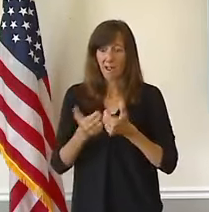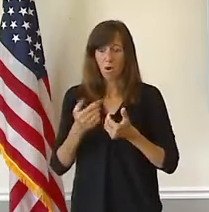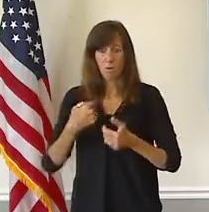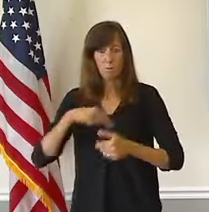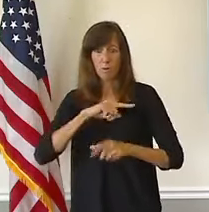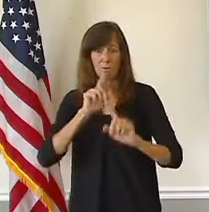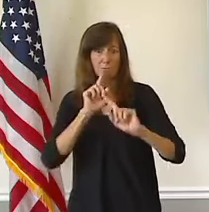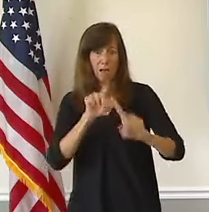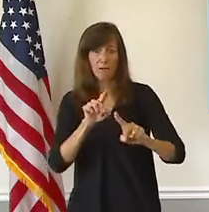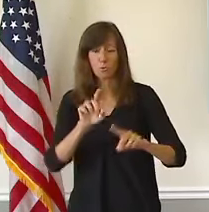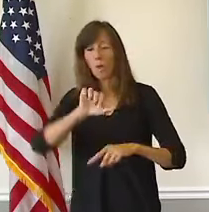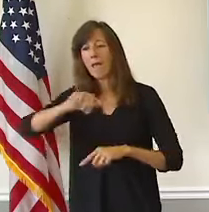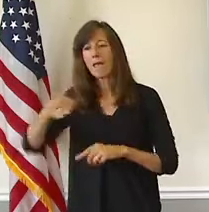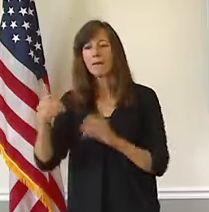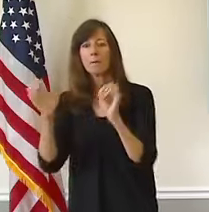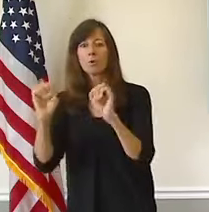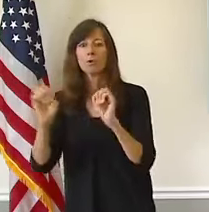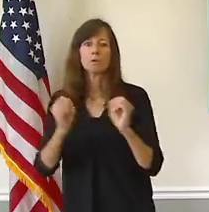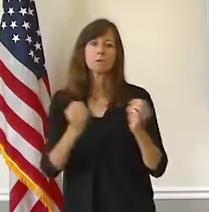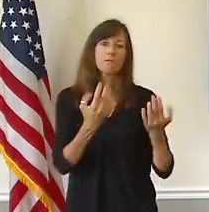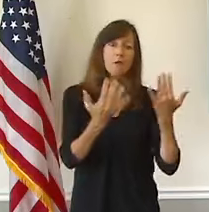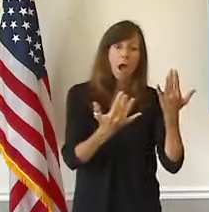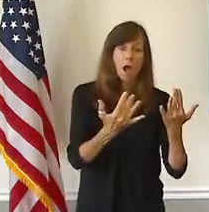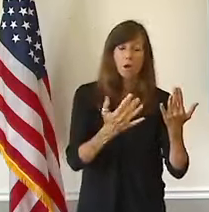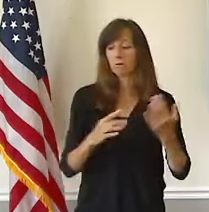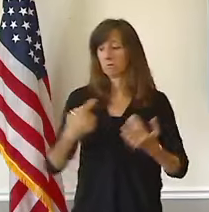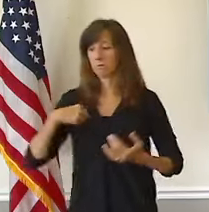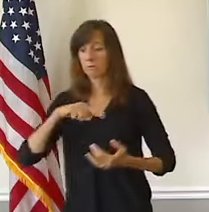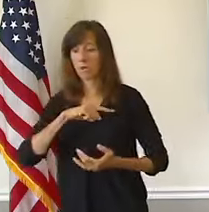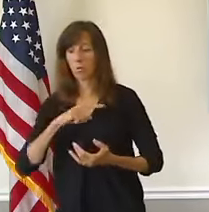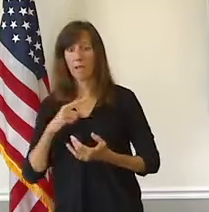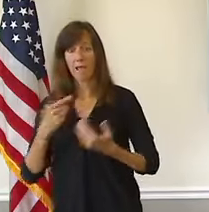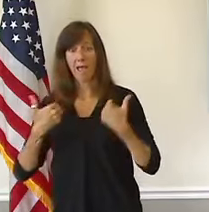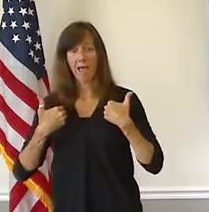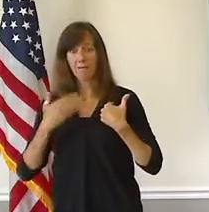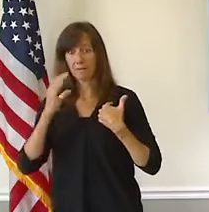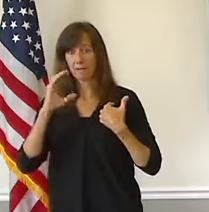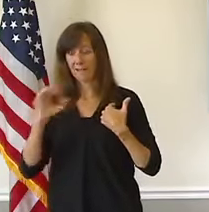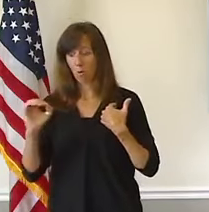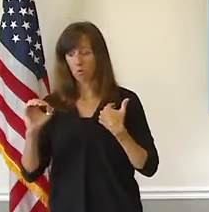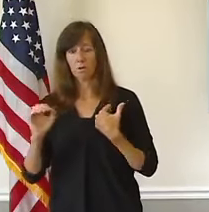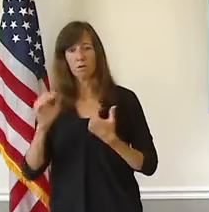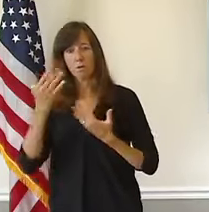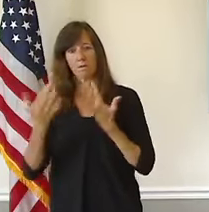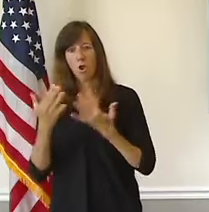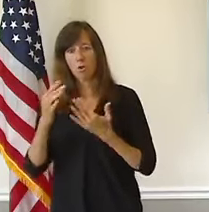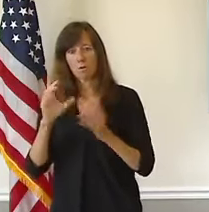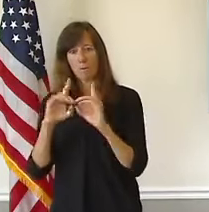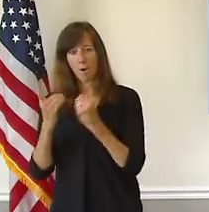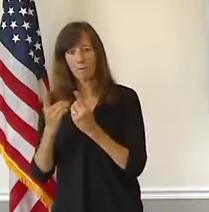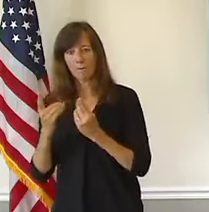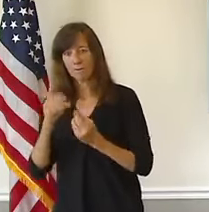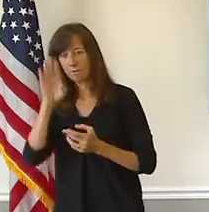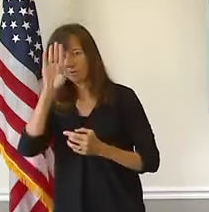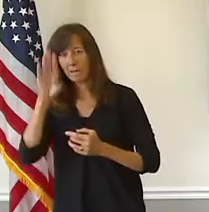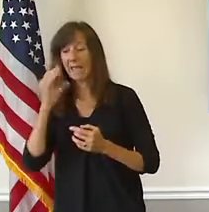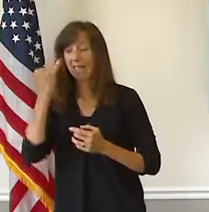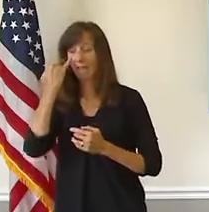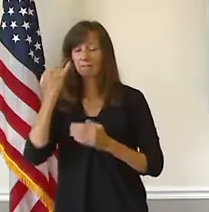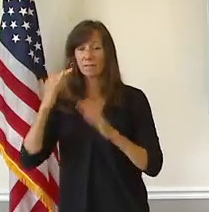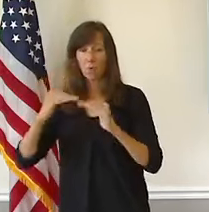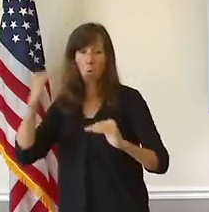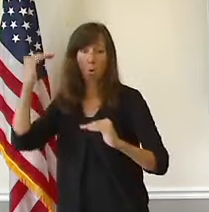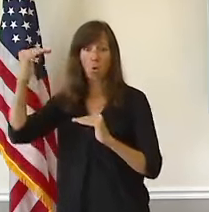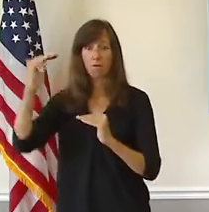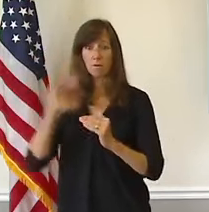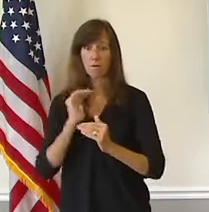the fire company responds. If it's a fire that exceeds the capacity of that fire company, well, then we bring in mutual aid. And if it exceeds those, then we bring in more. The same